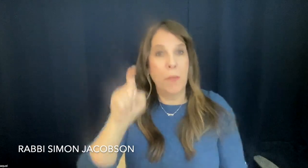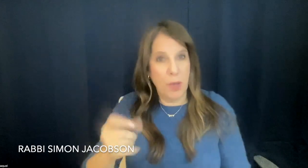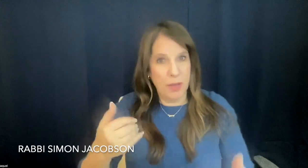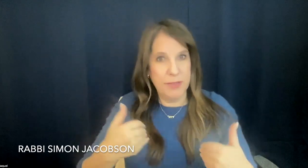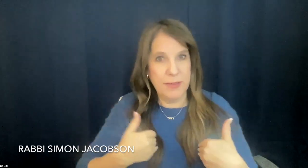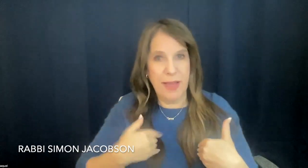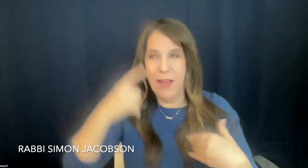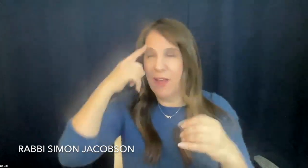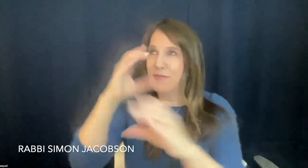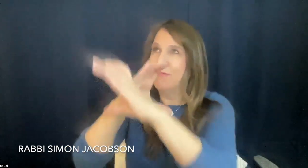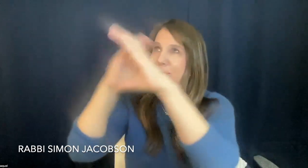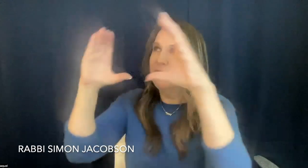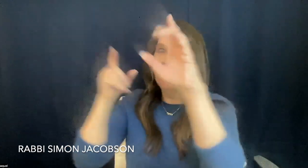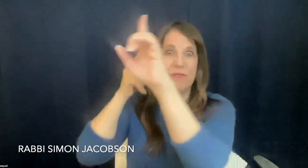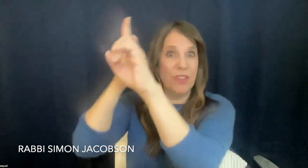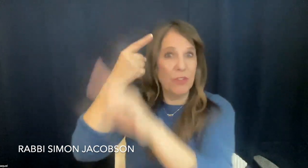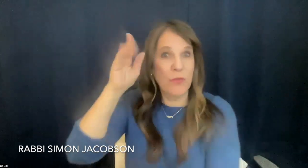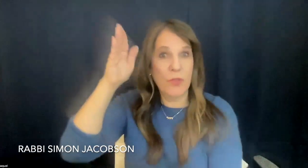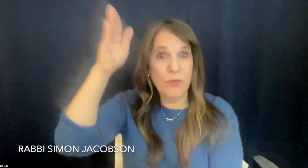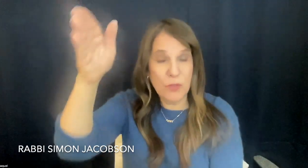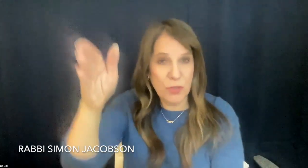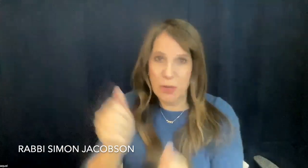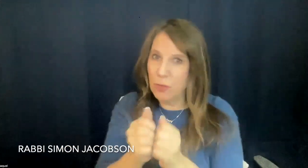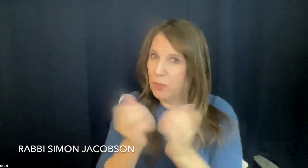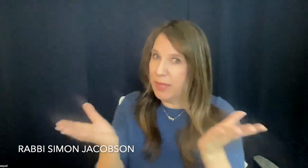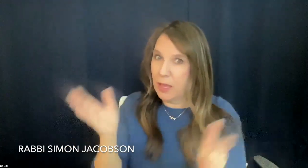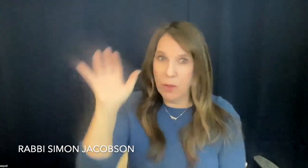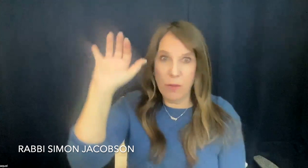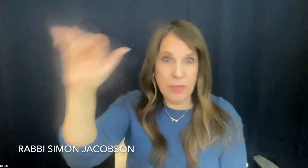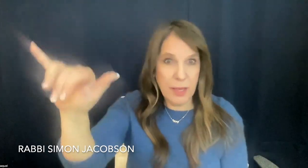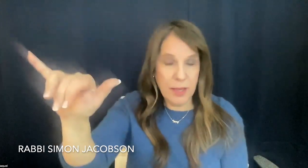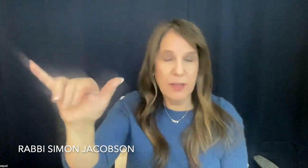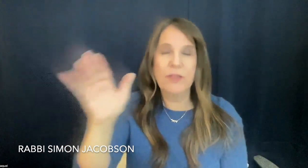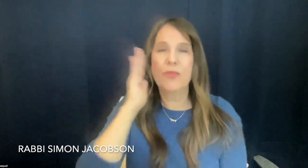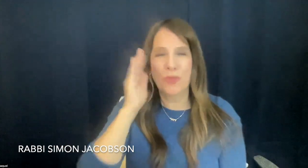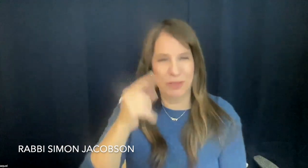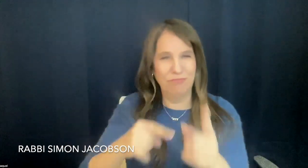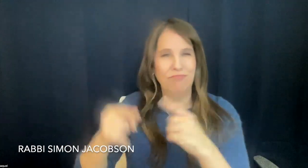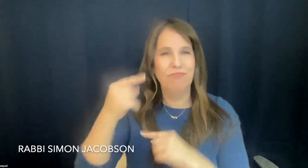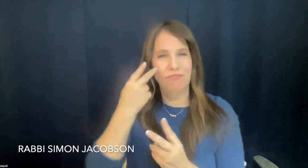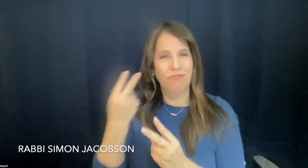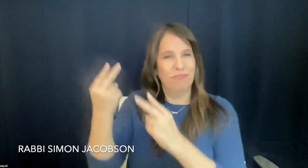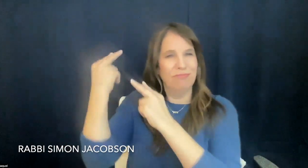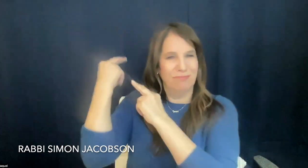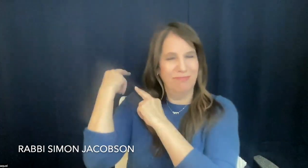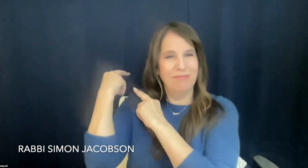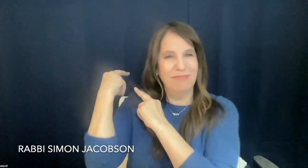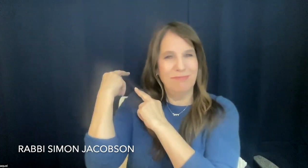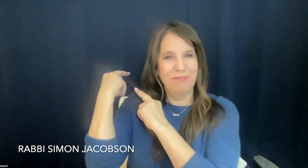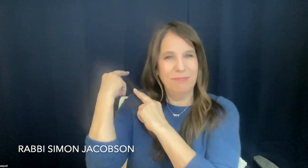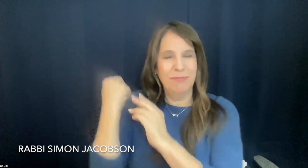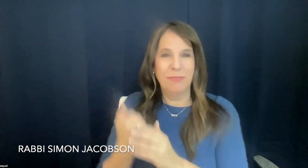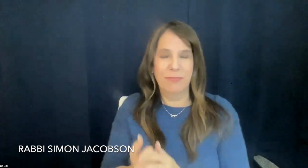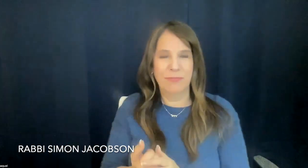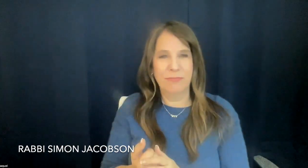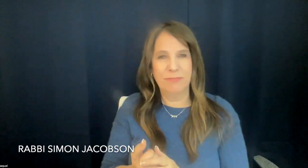for themselves in the future. Because without that, you will gravitate to whatever haunts your mind,